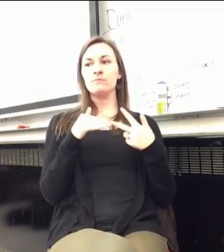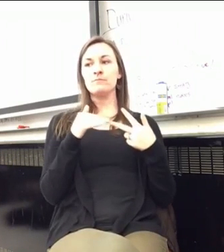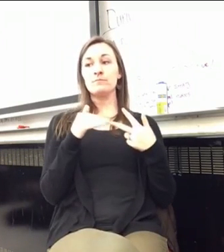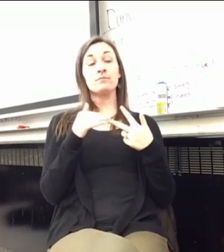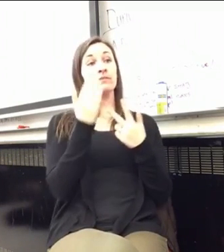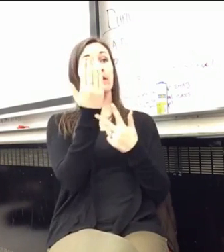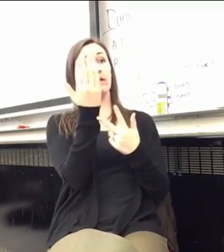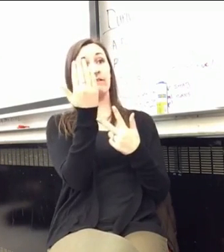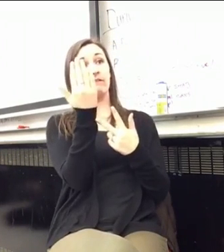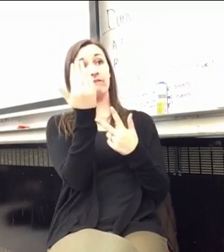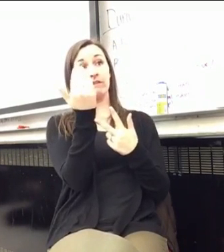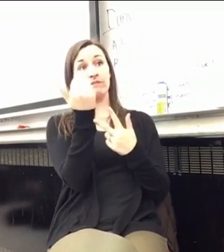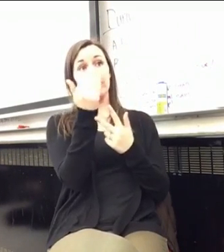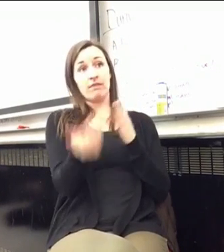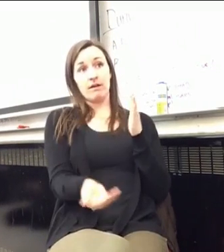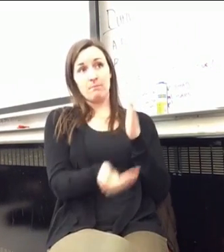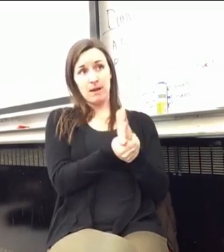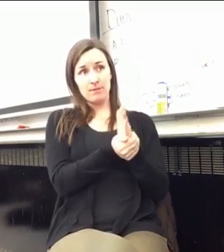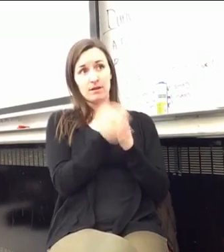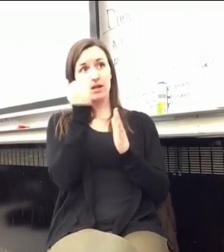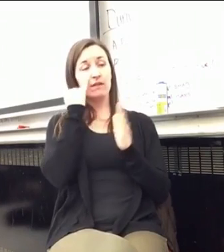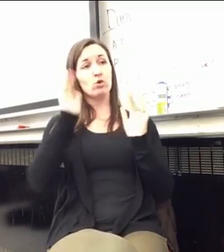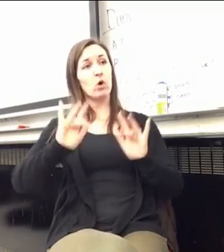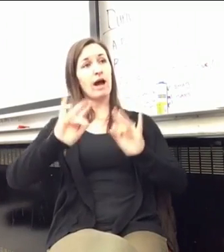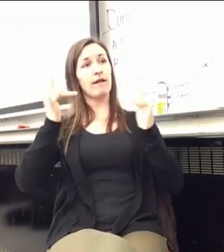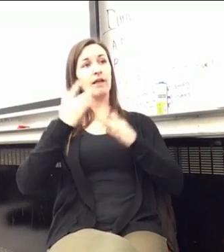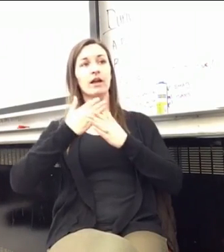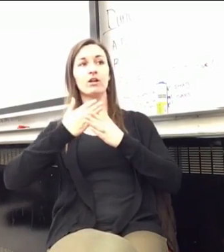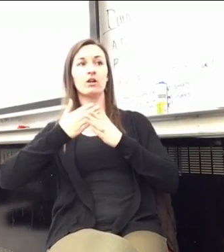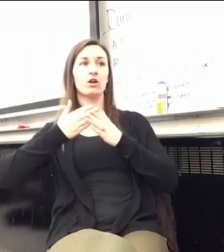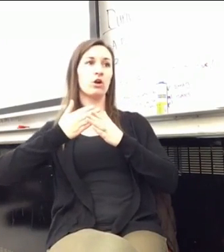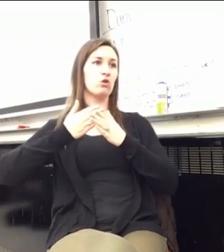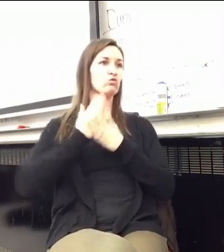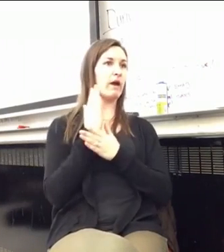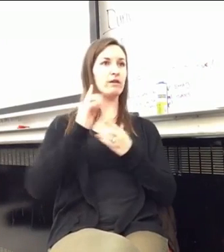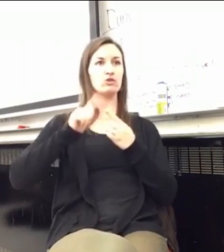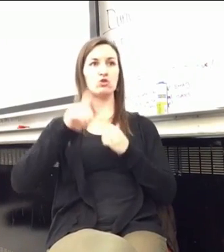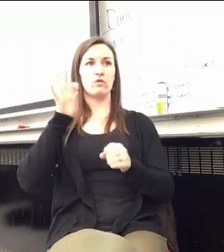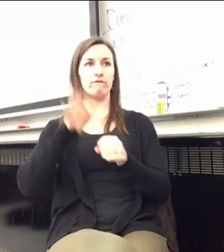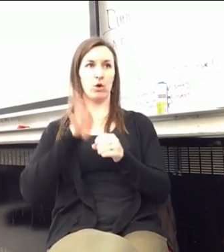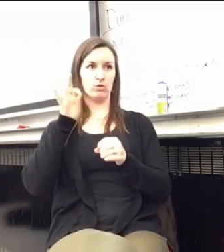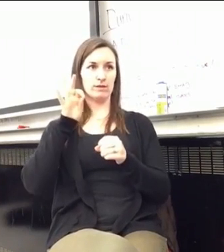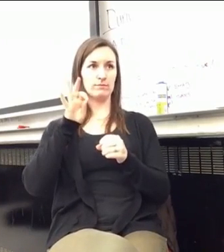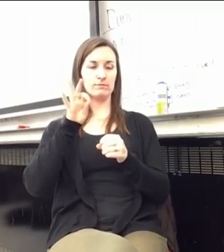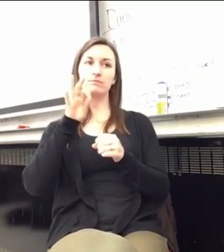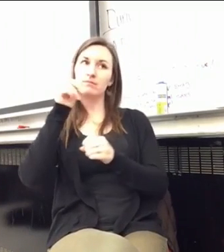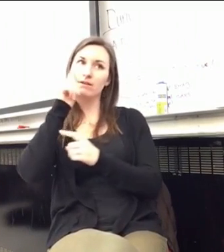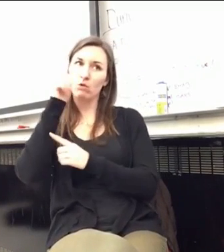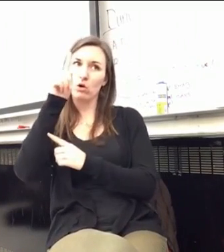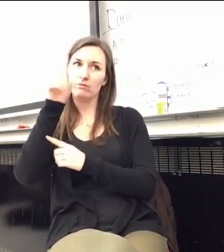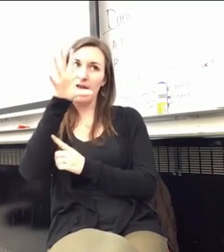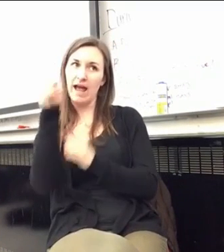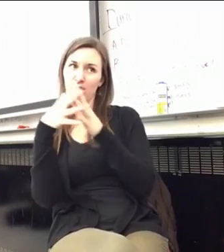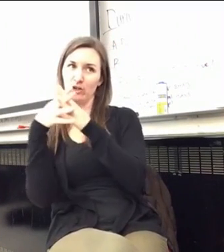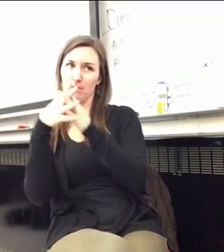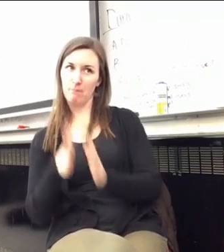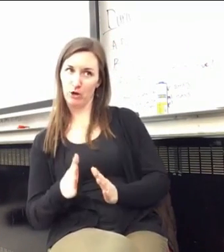And in the 15th Amendment, if you will highlight the right to vote, at least for African